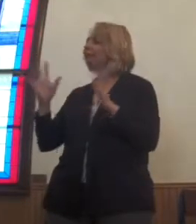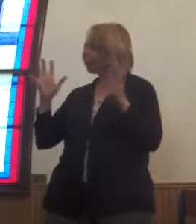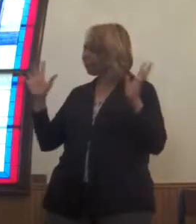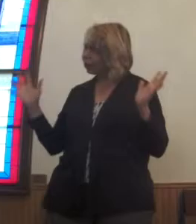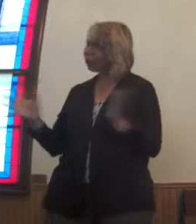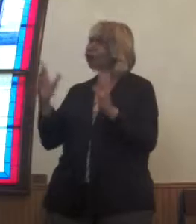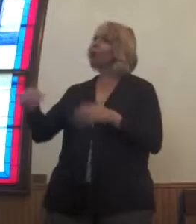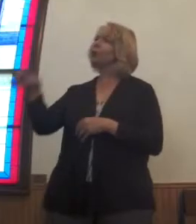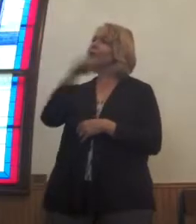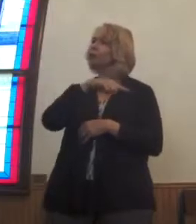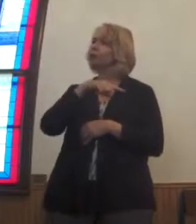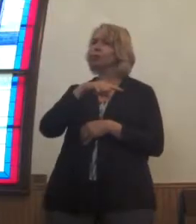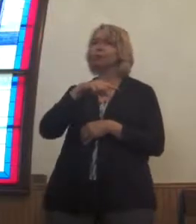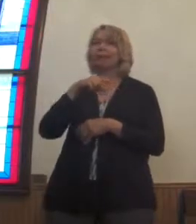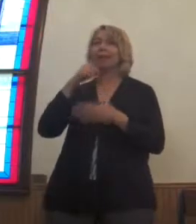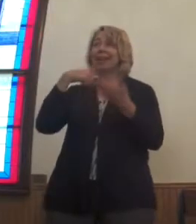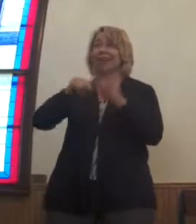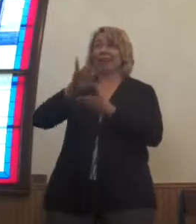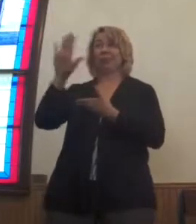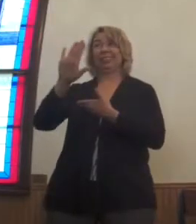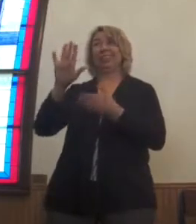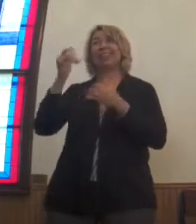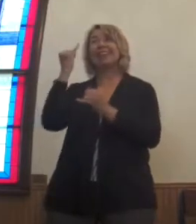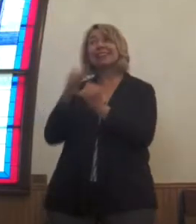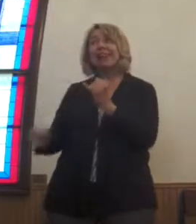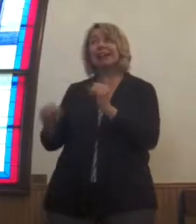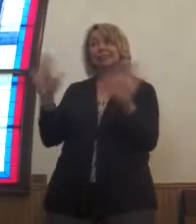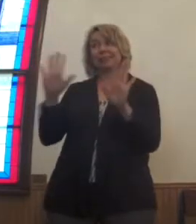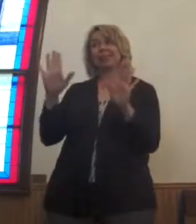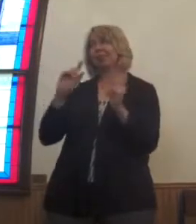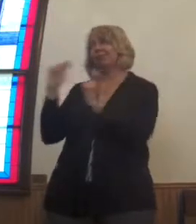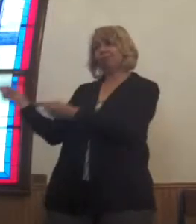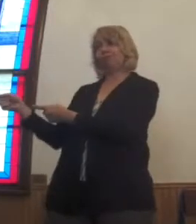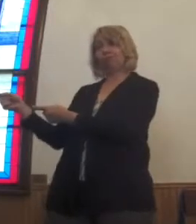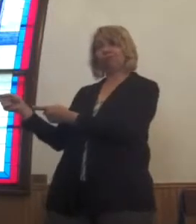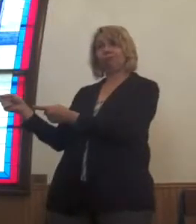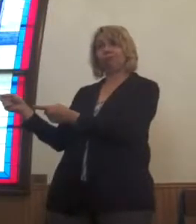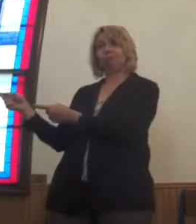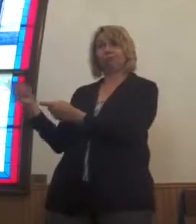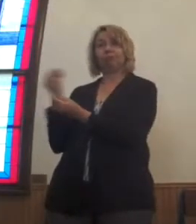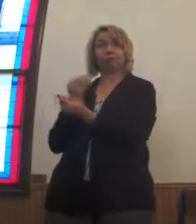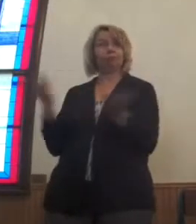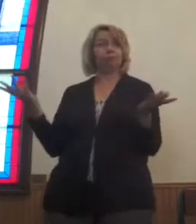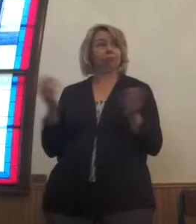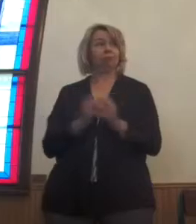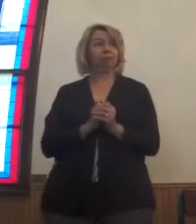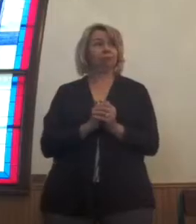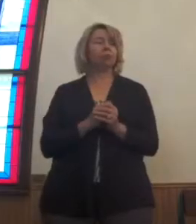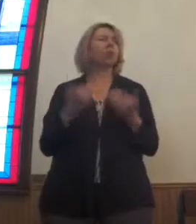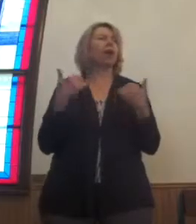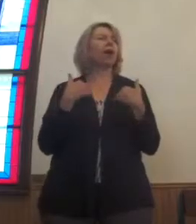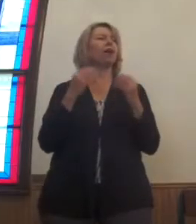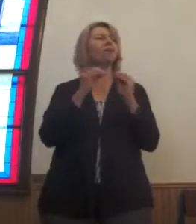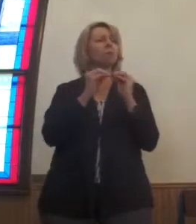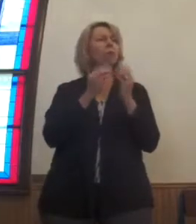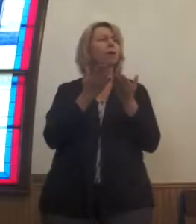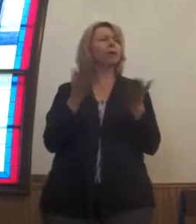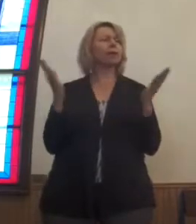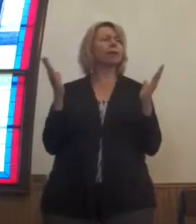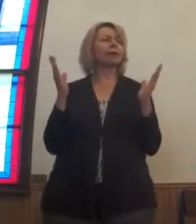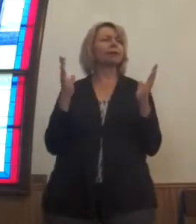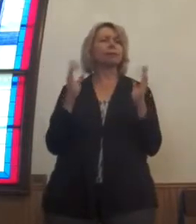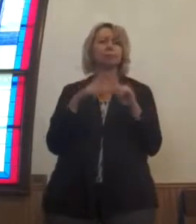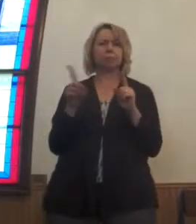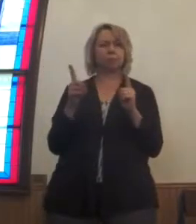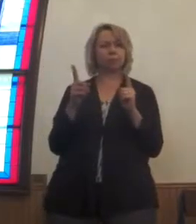you over the next week. Next Sunday is the last Sunday that we have. We'll have further Sundays, but in this drive,